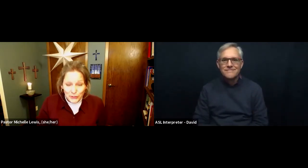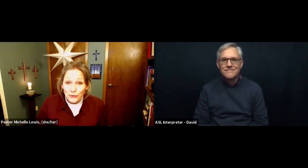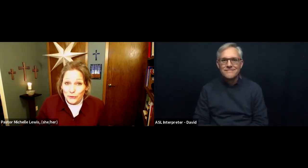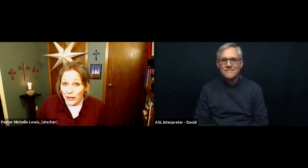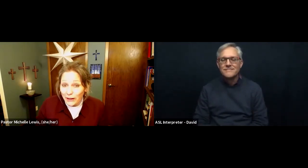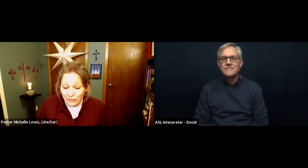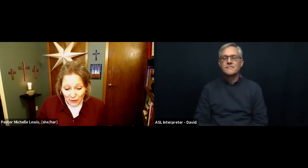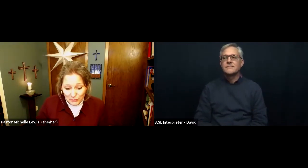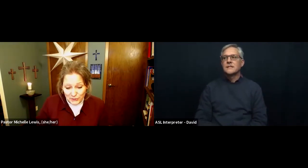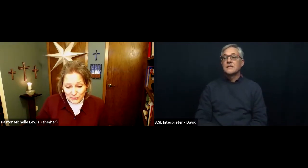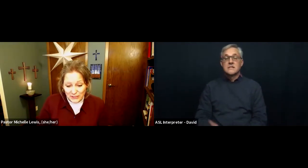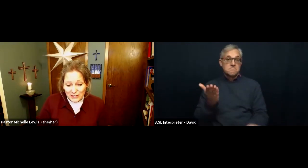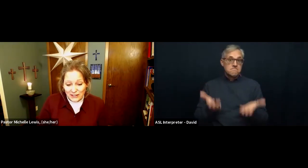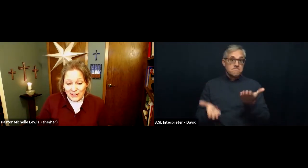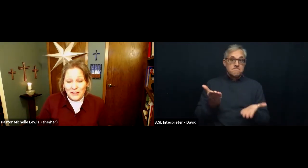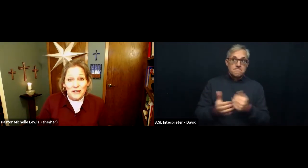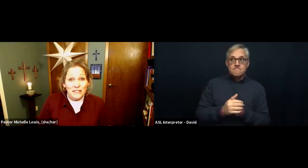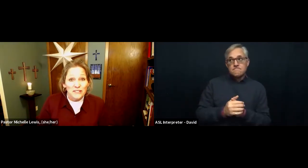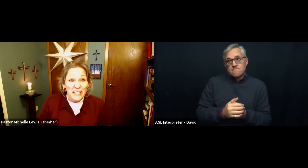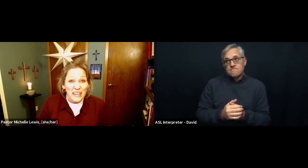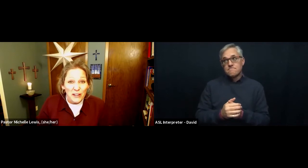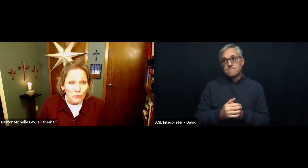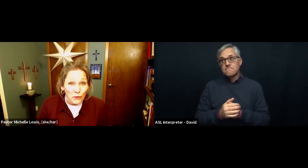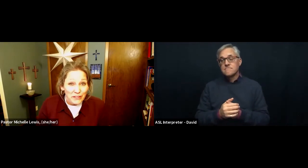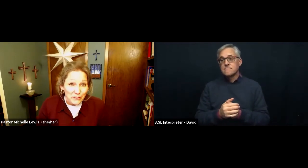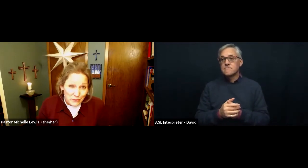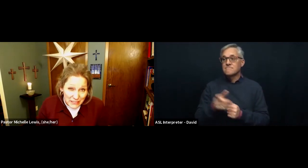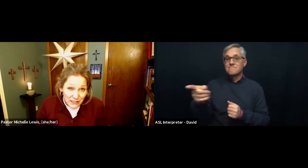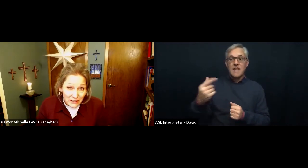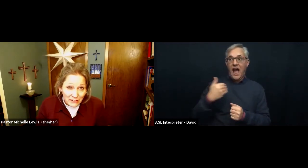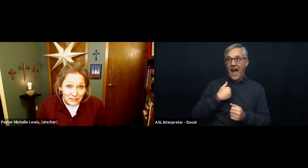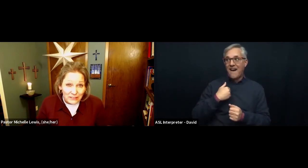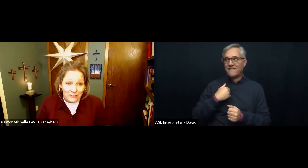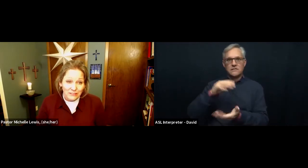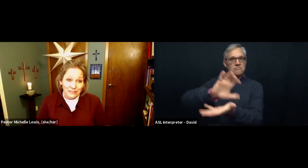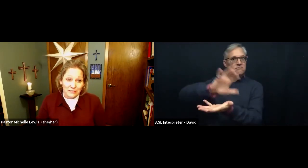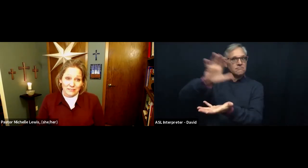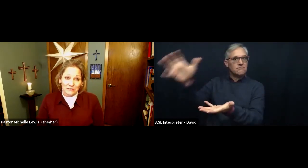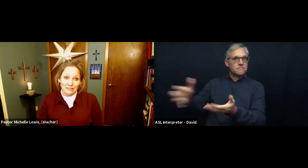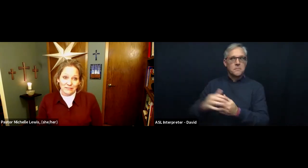Do you have the opportunity to take more than you need?